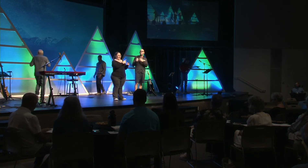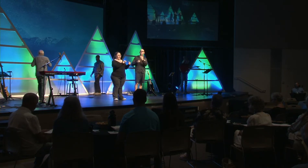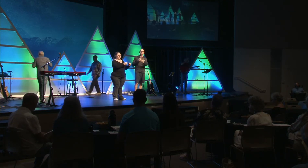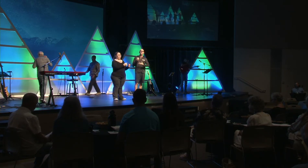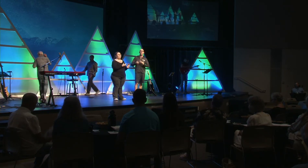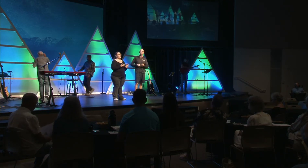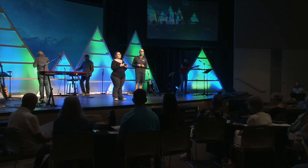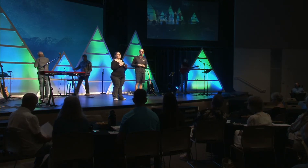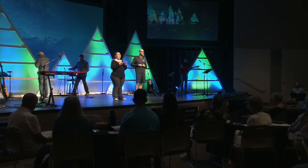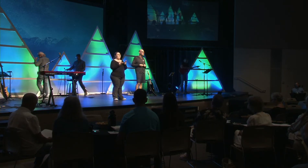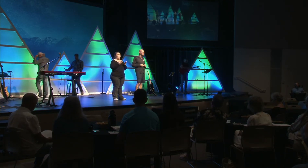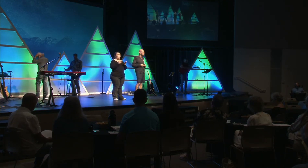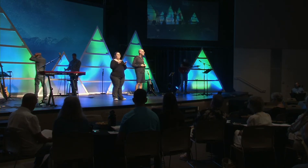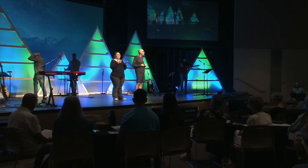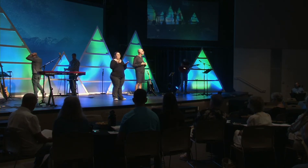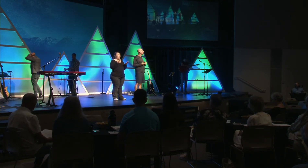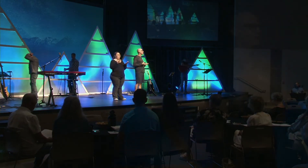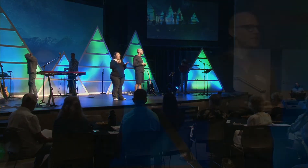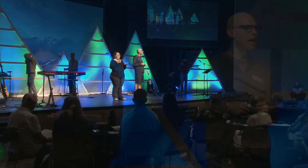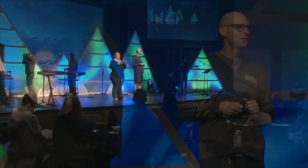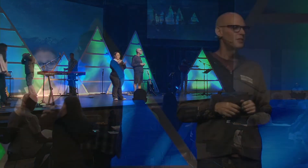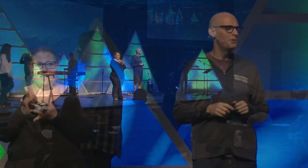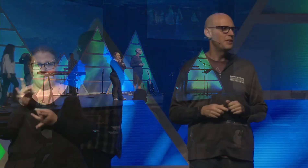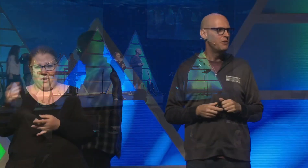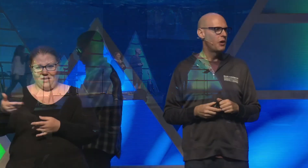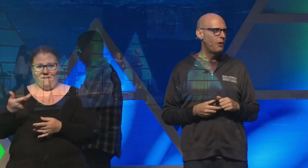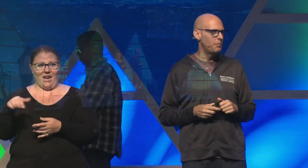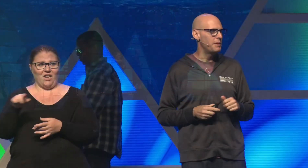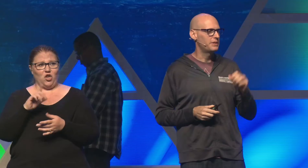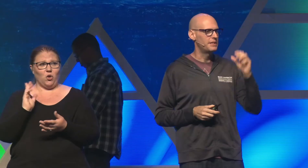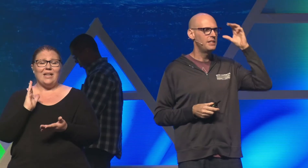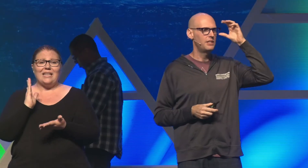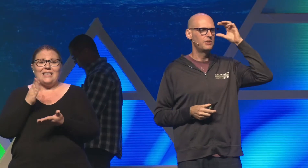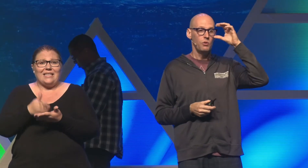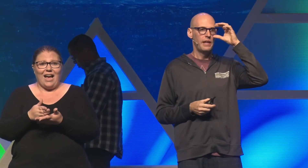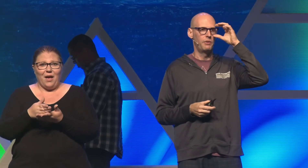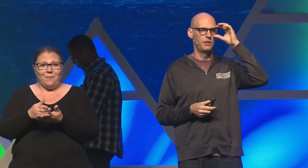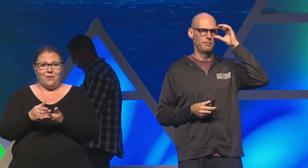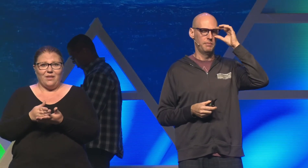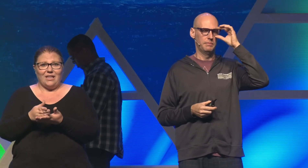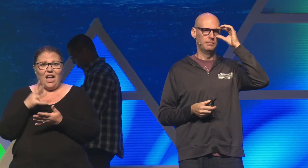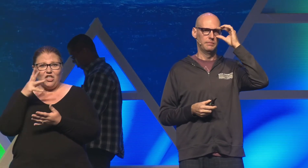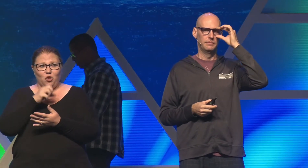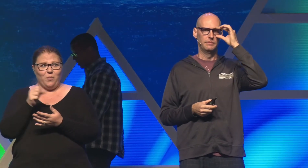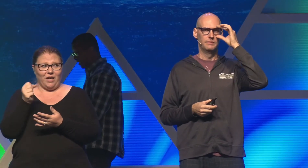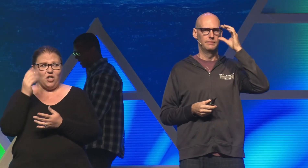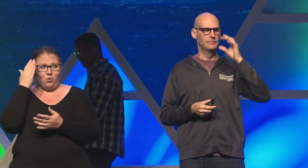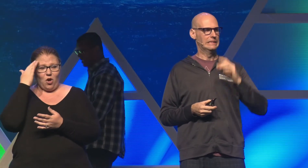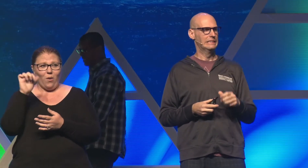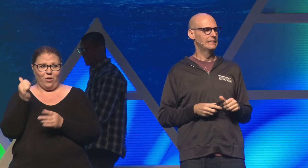Maybe the Spirit's inviting you to be a person who stops assuming you know other people's intentions. Ooh, that one hurt.